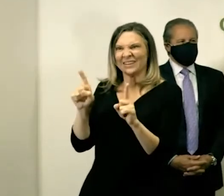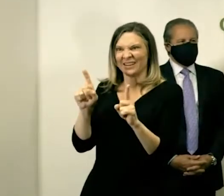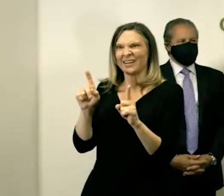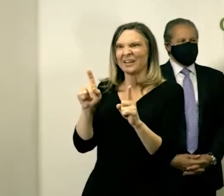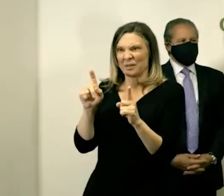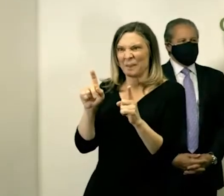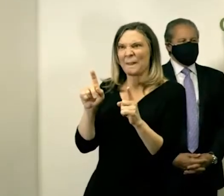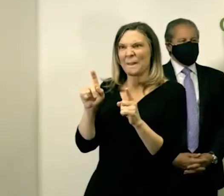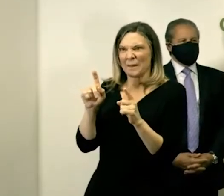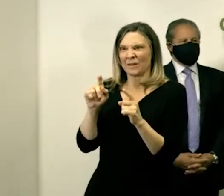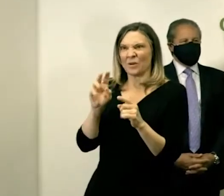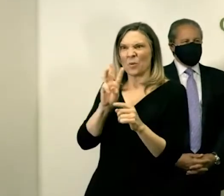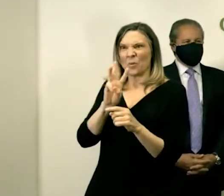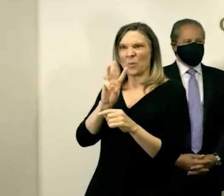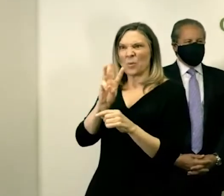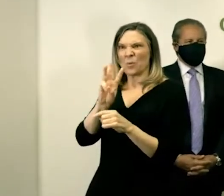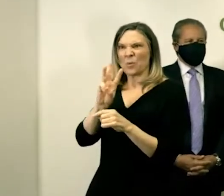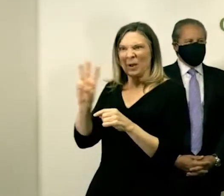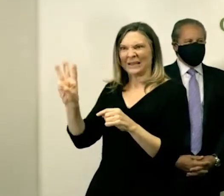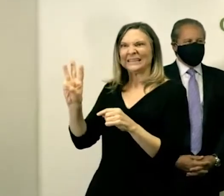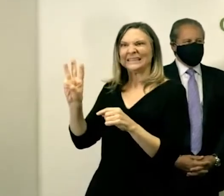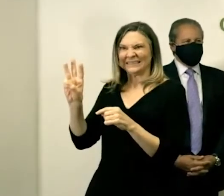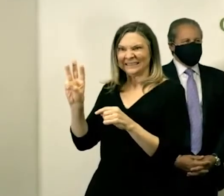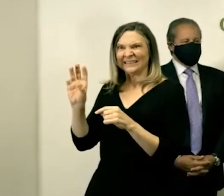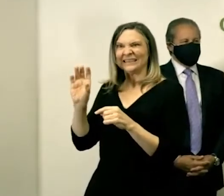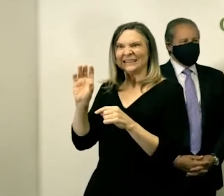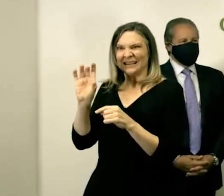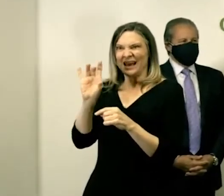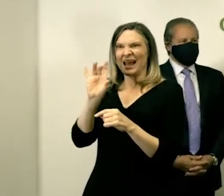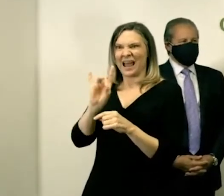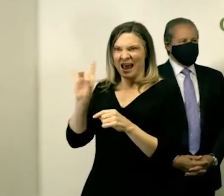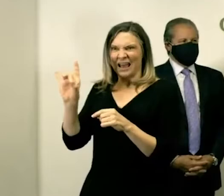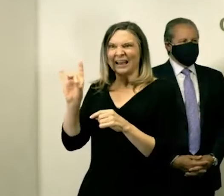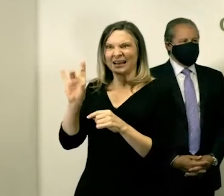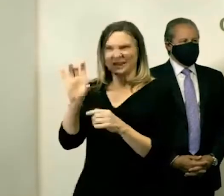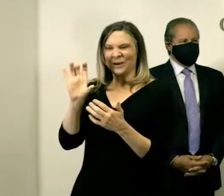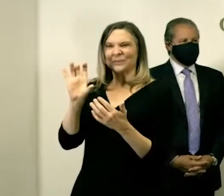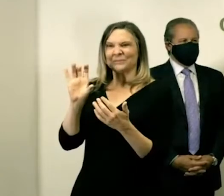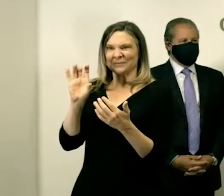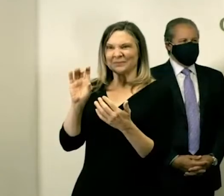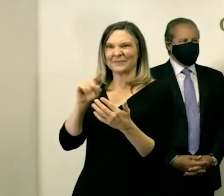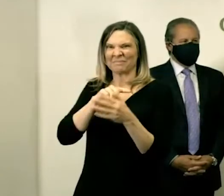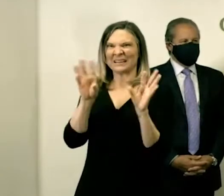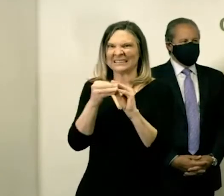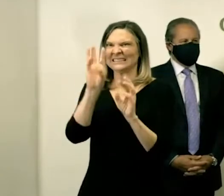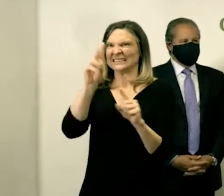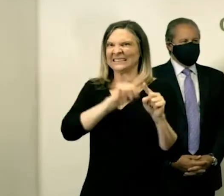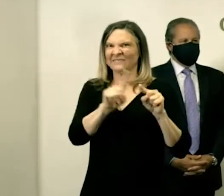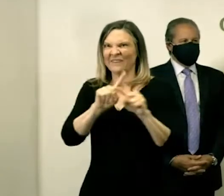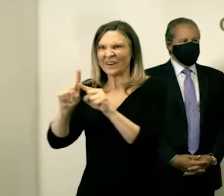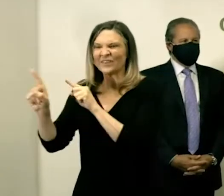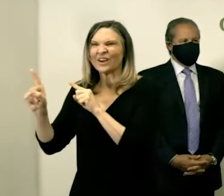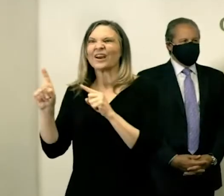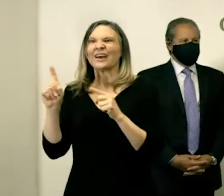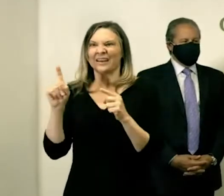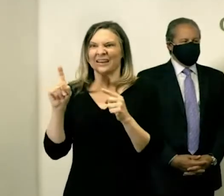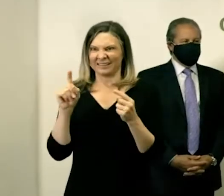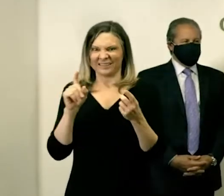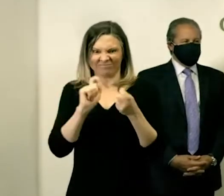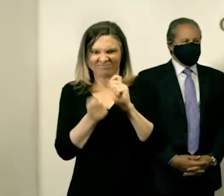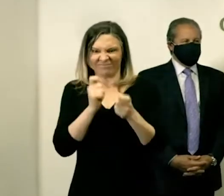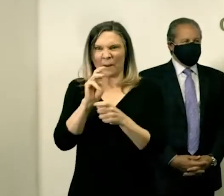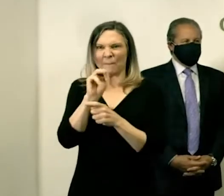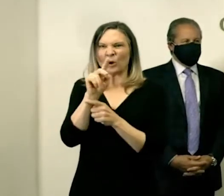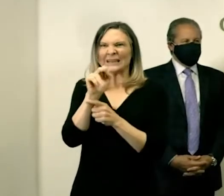variant. 8,800 as of today have been sequenced. These mutations should make